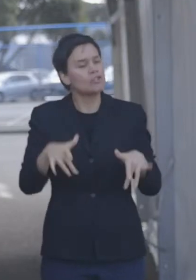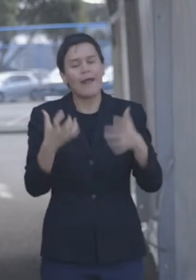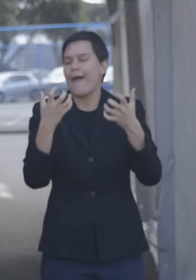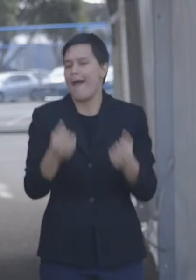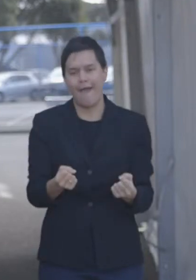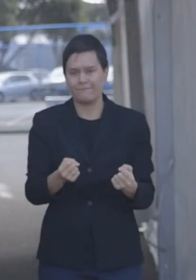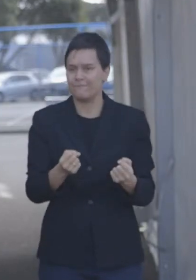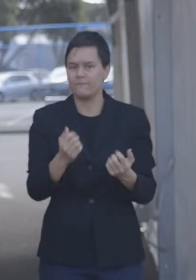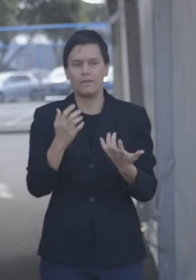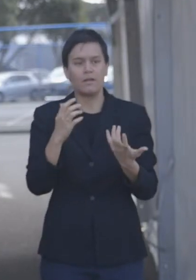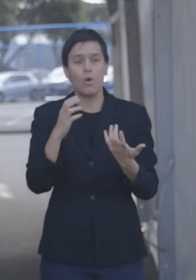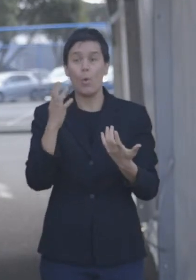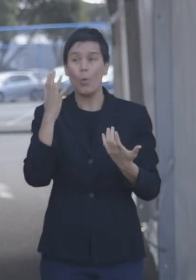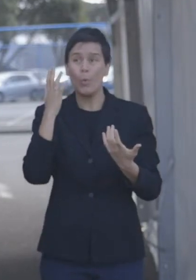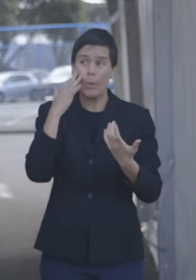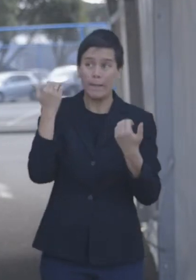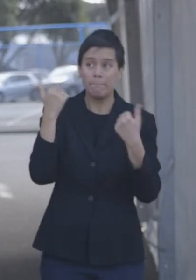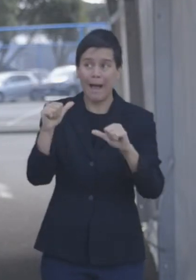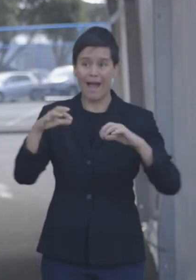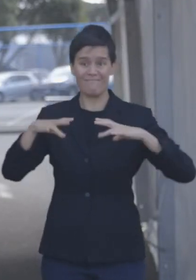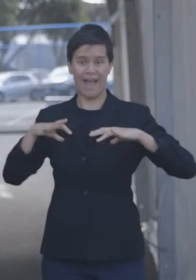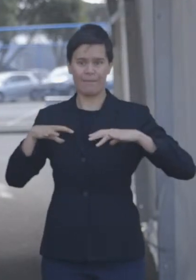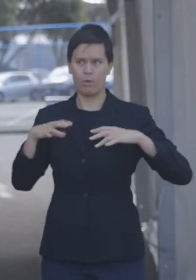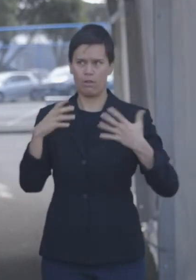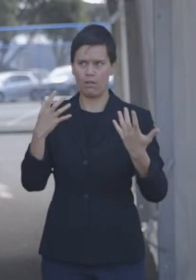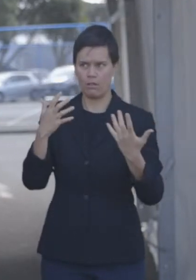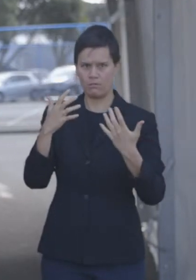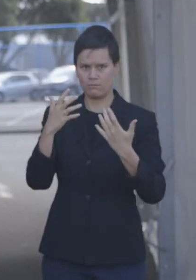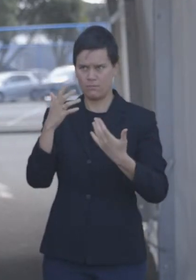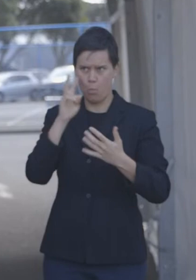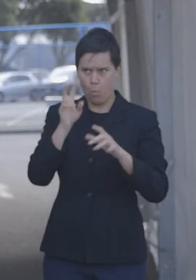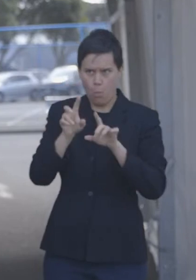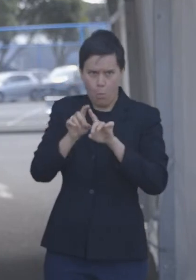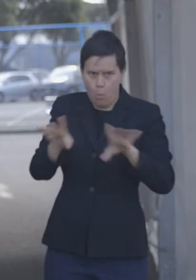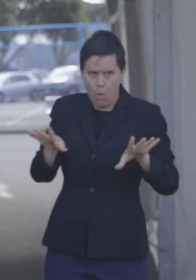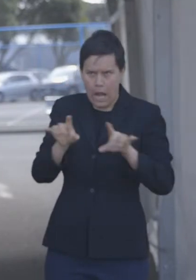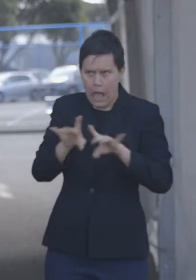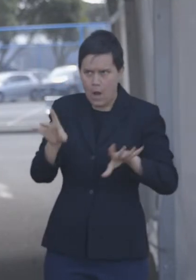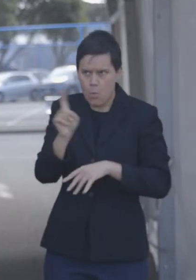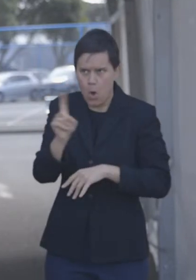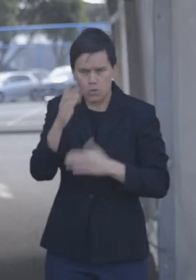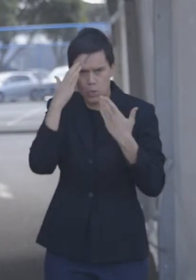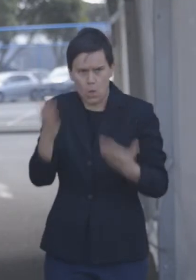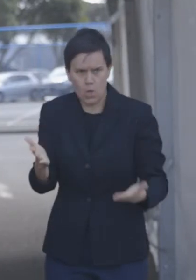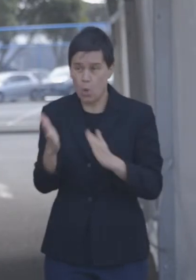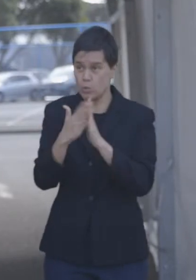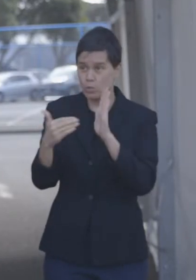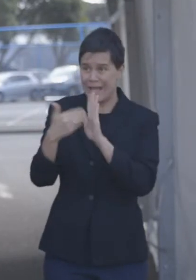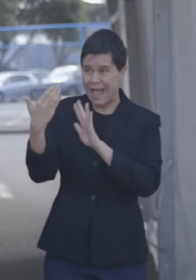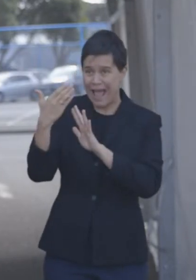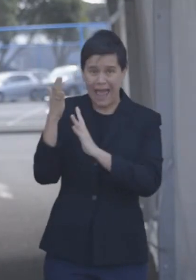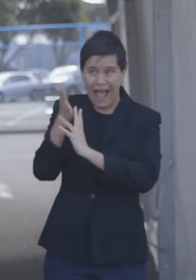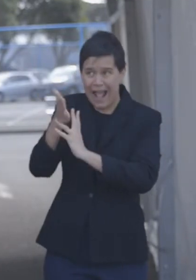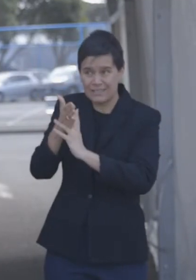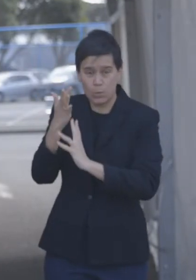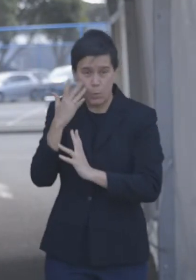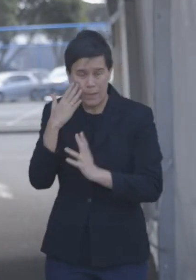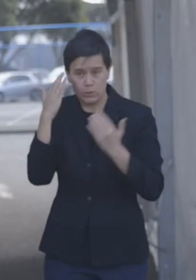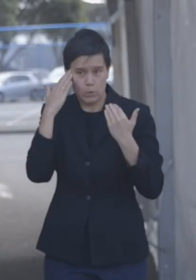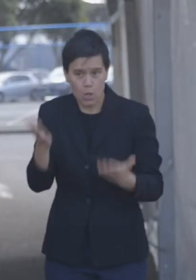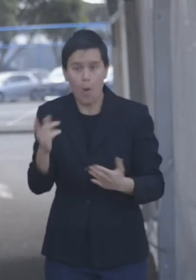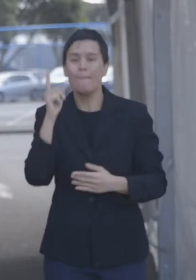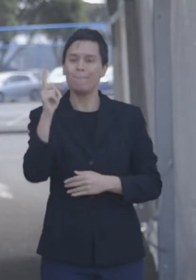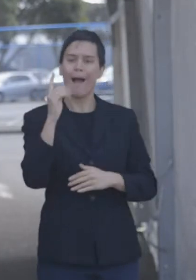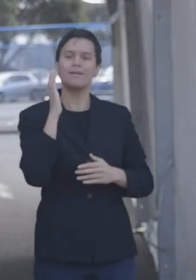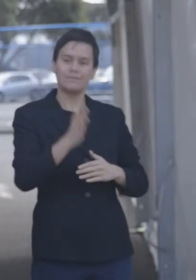vaccine, whether and when a vaccine will be available, and when New Zealand might get access to that, we are not sitting idle. We have